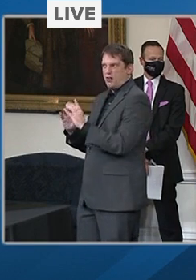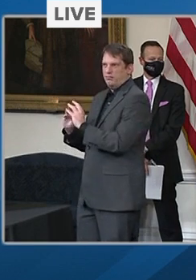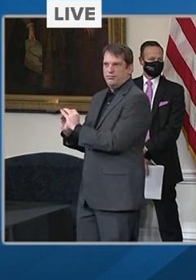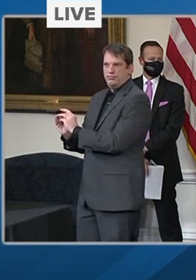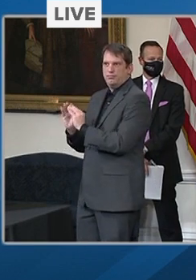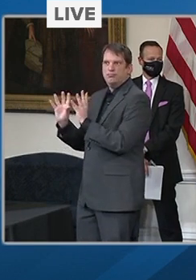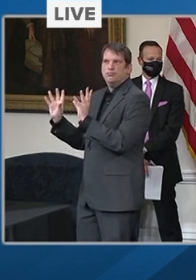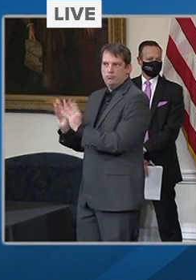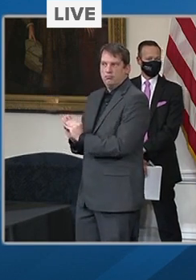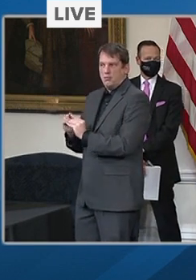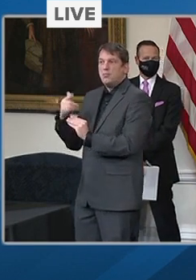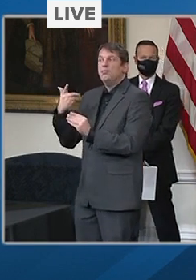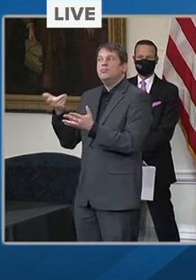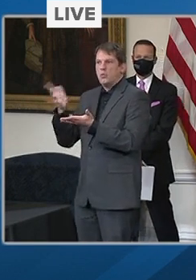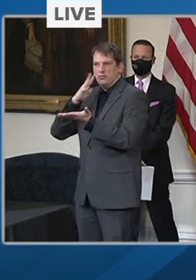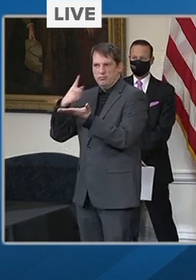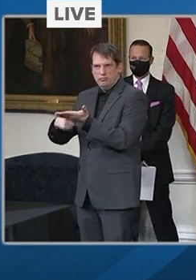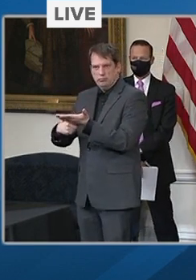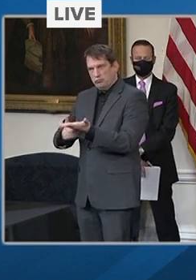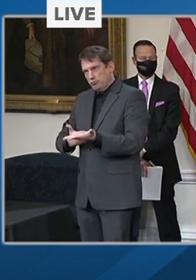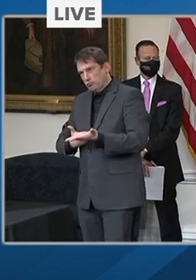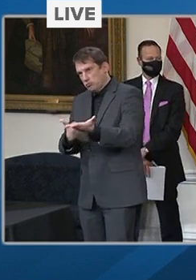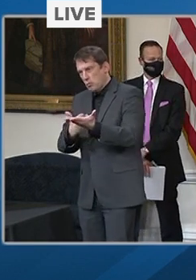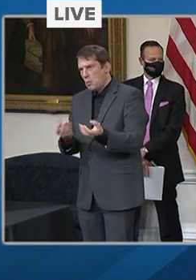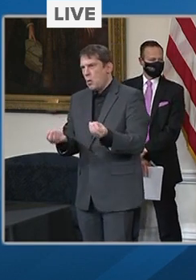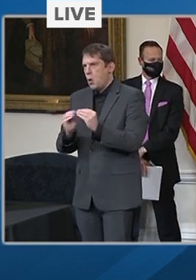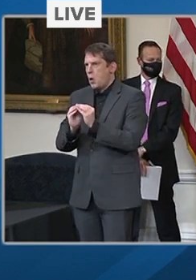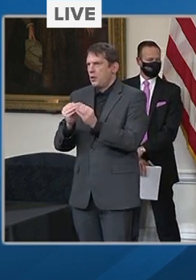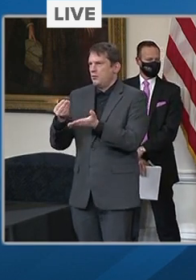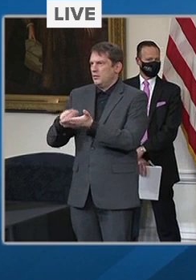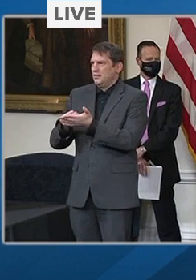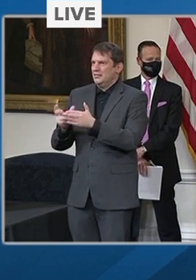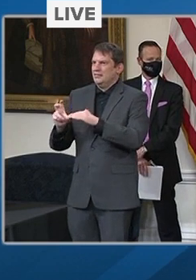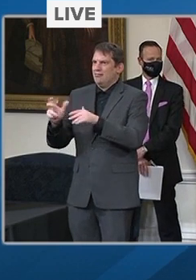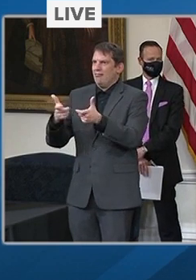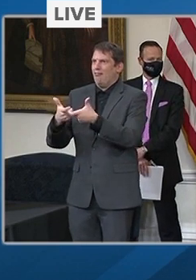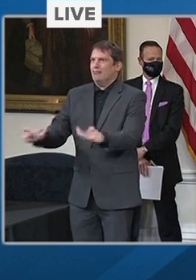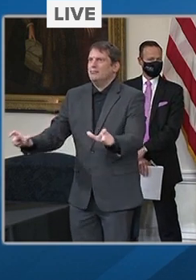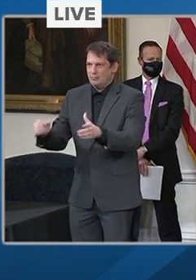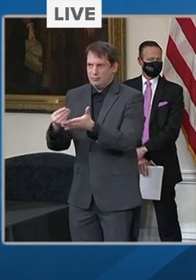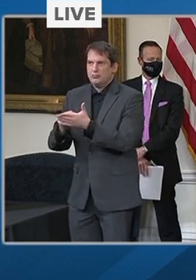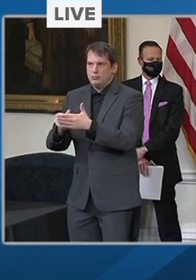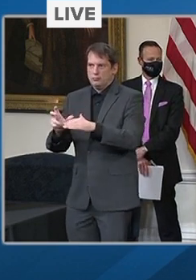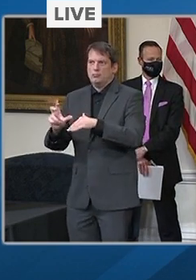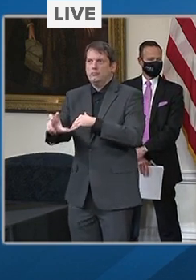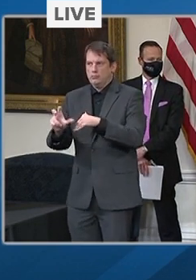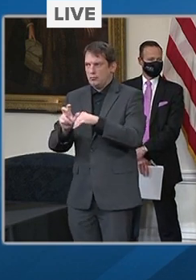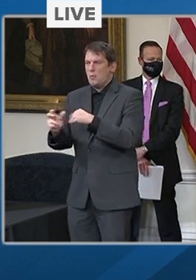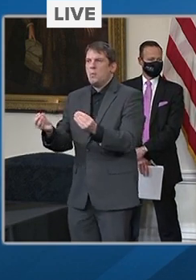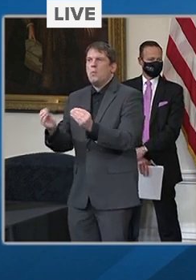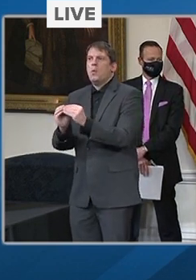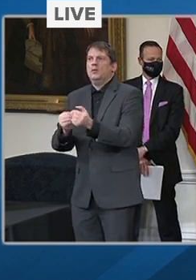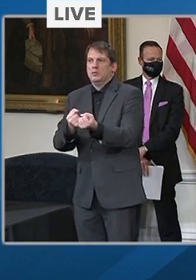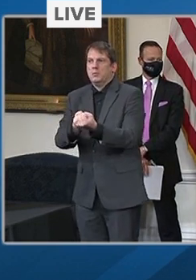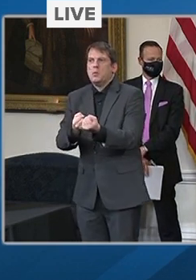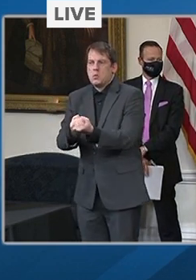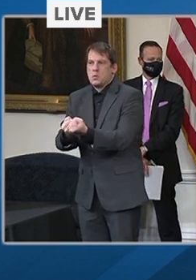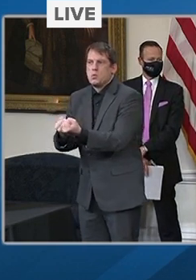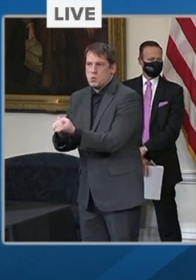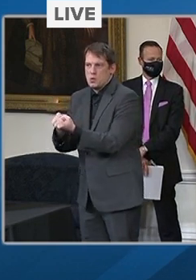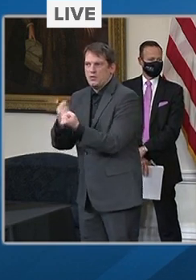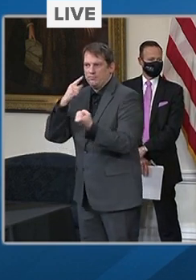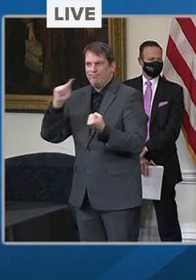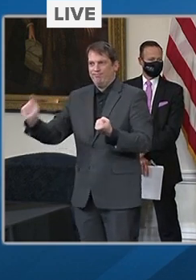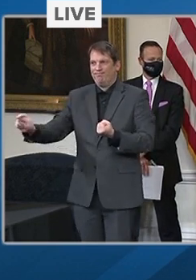much larger economic and stimulus relief package, which will provide further support for our struggling families and